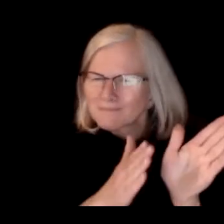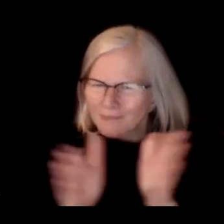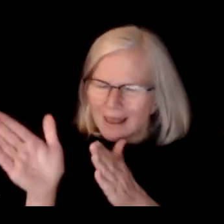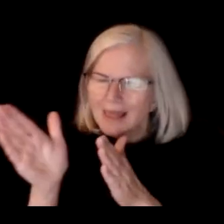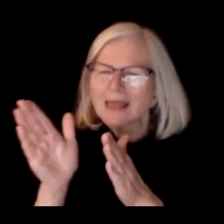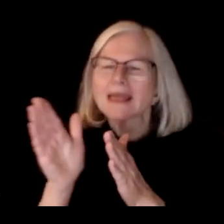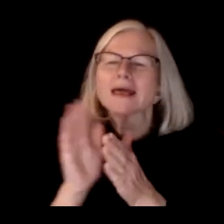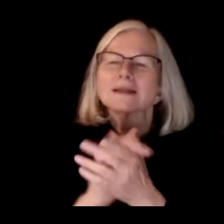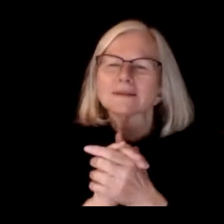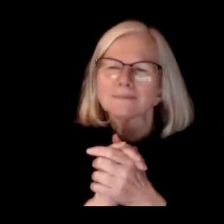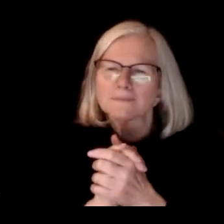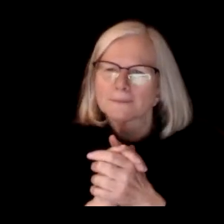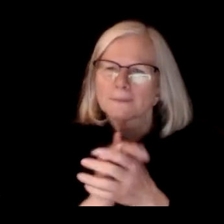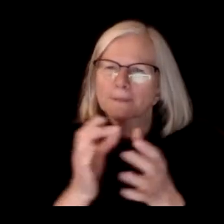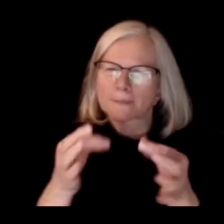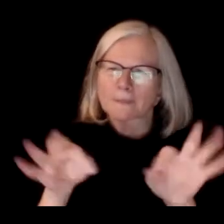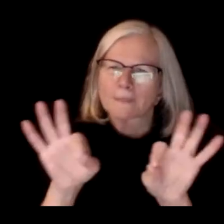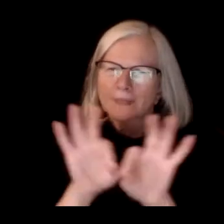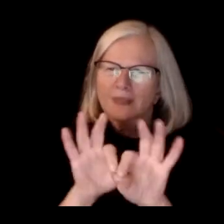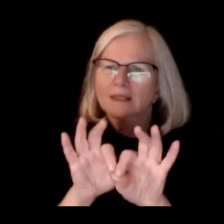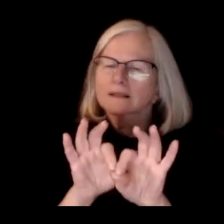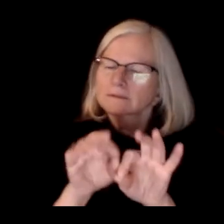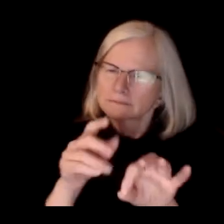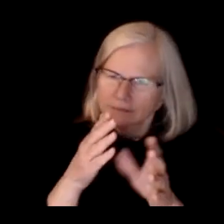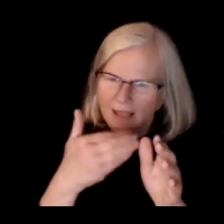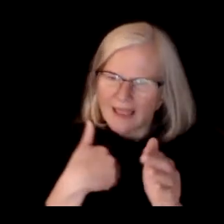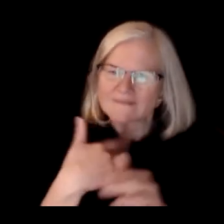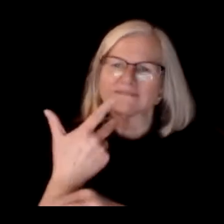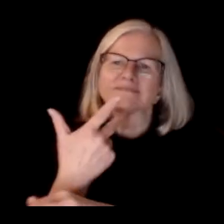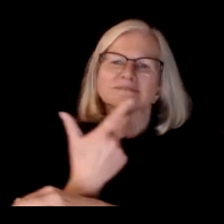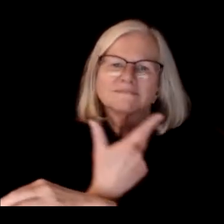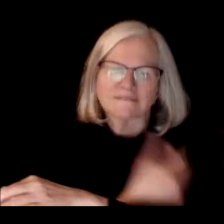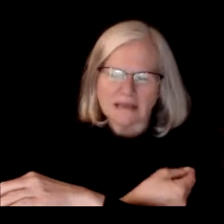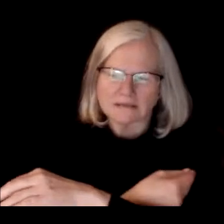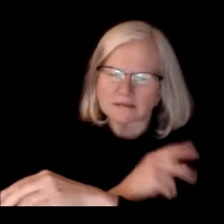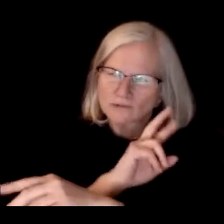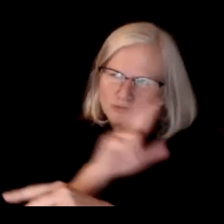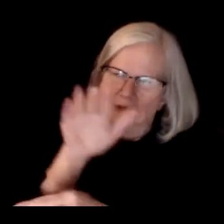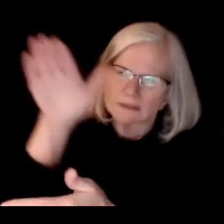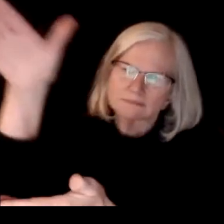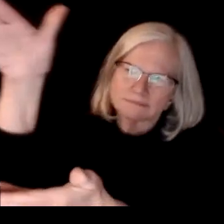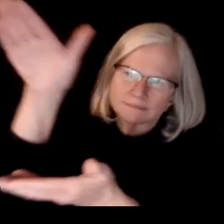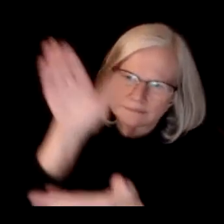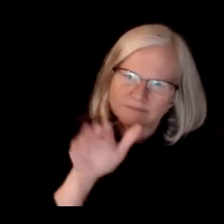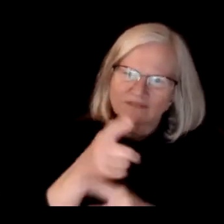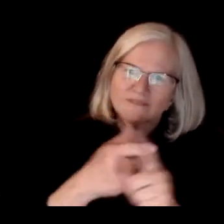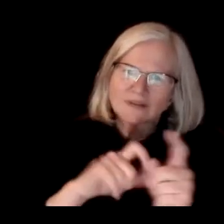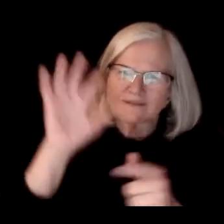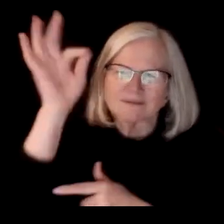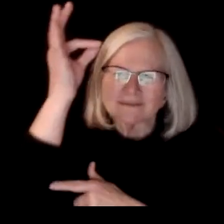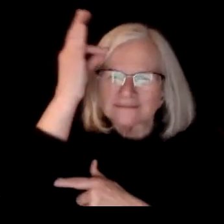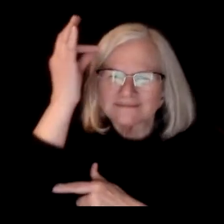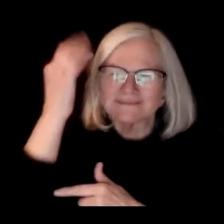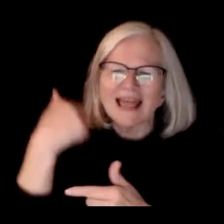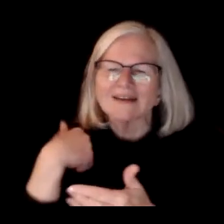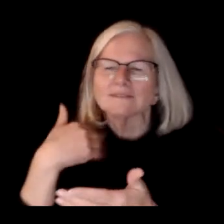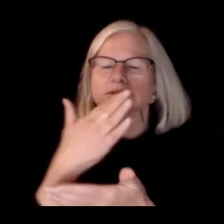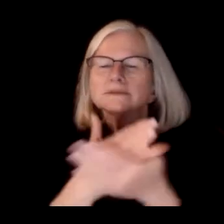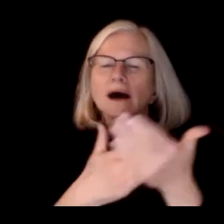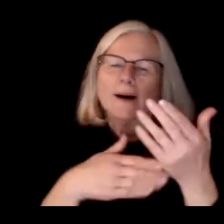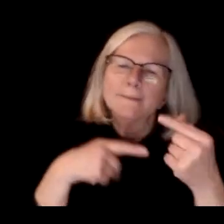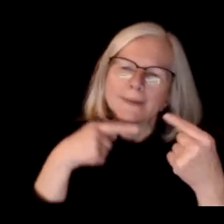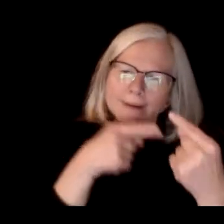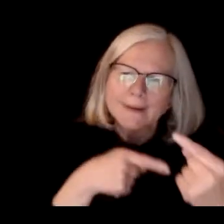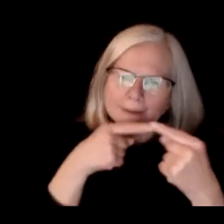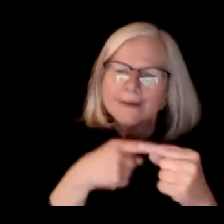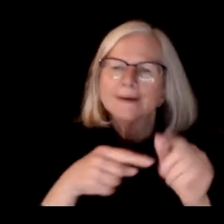we appreciate and applaud the idea of releasing any vaccine that's actually available. What's been unclear